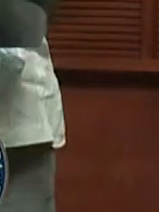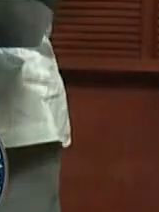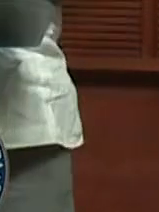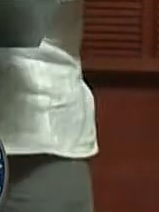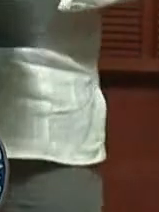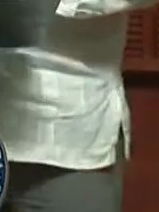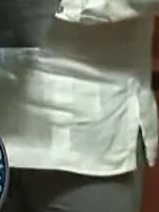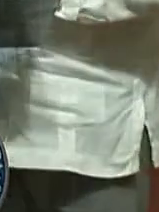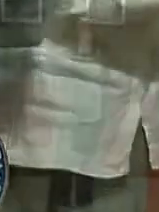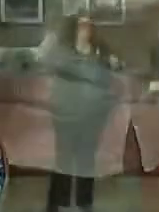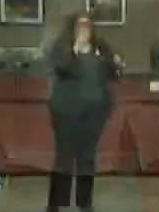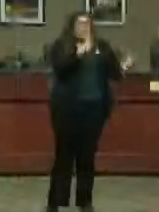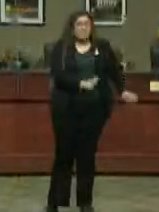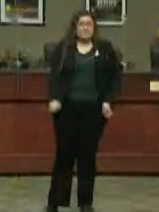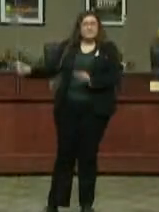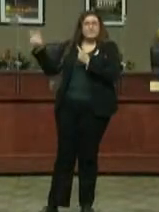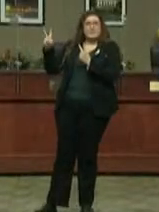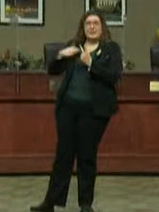up.